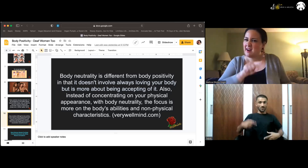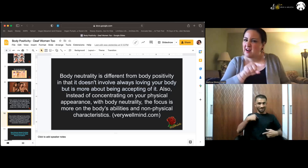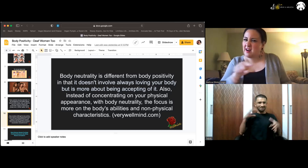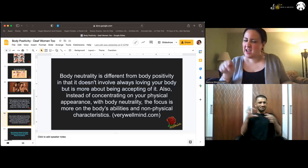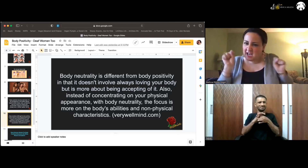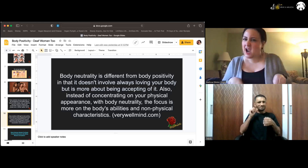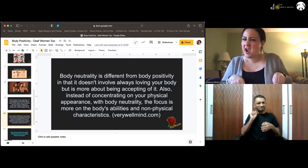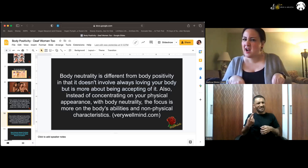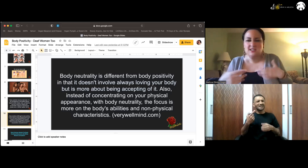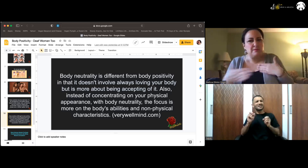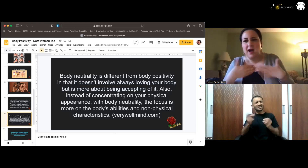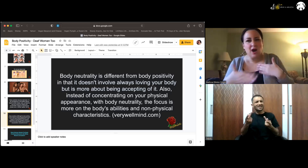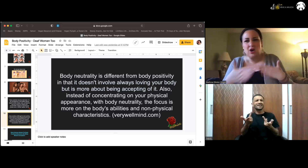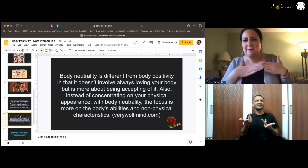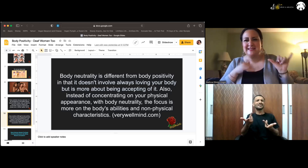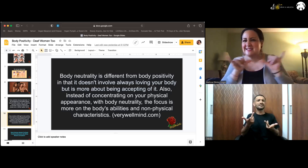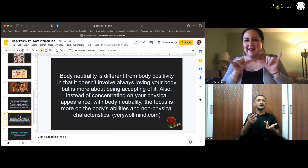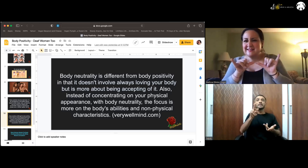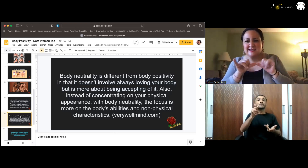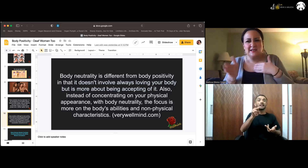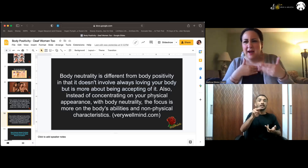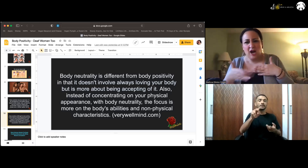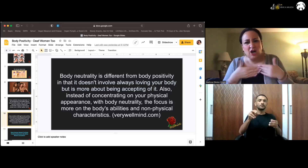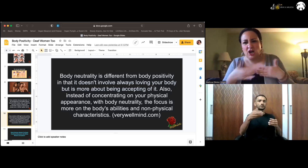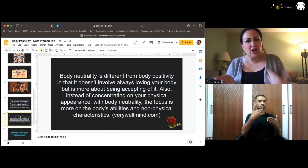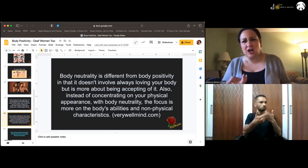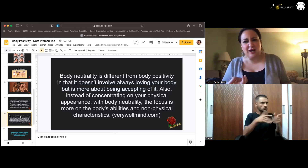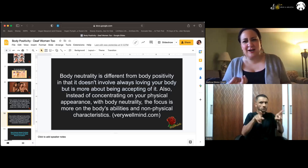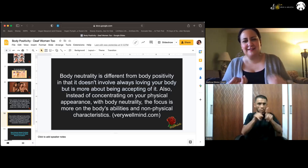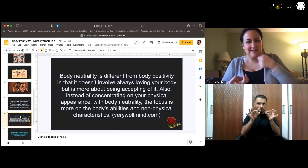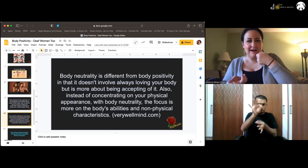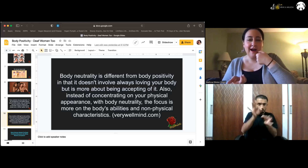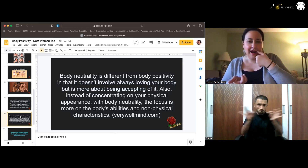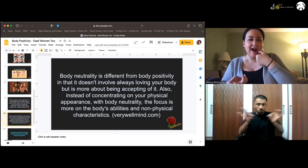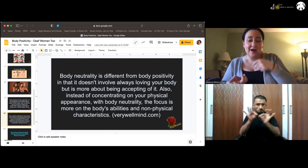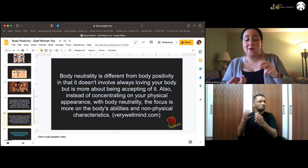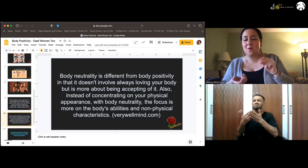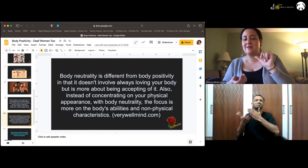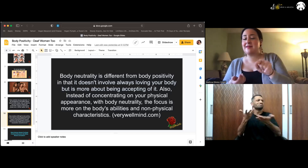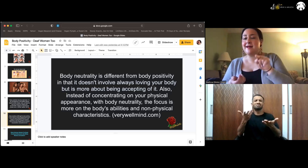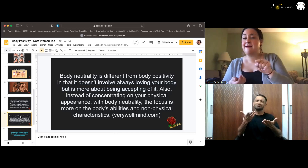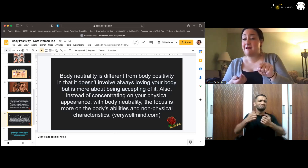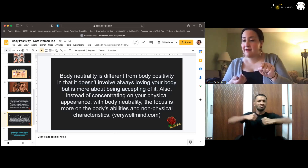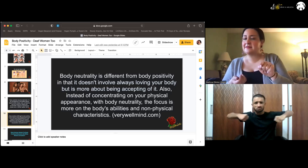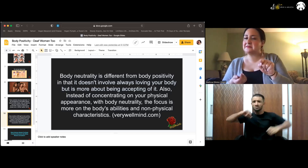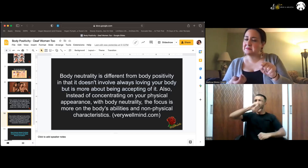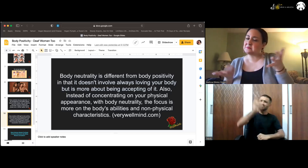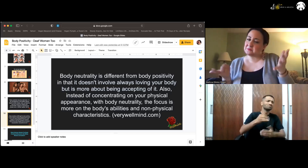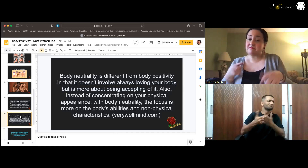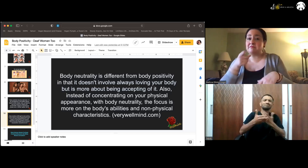I love to exercise. That how our body postures are made during the yoga practices, and something stretching